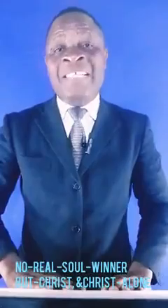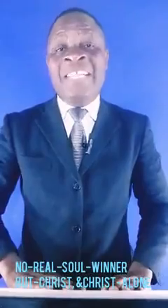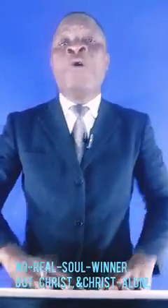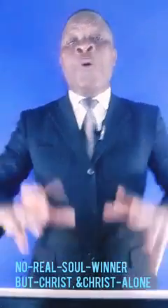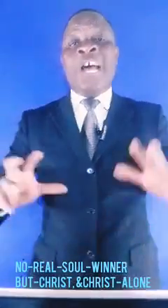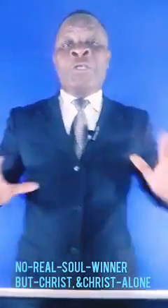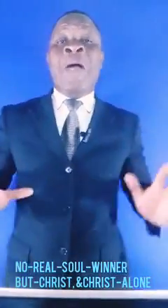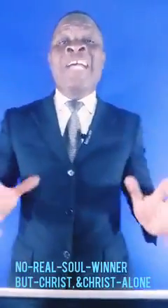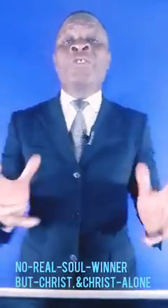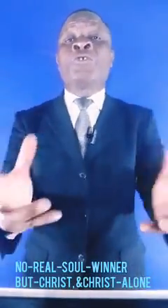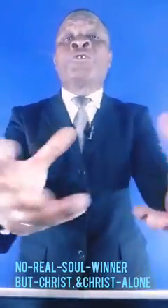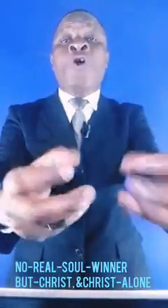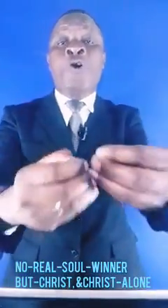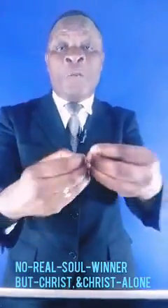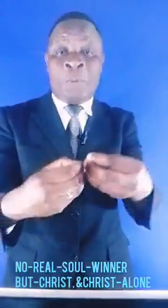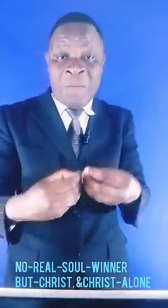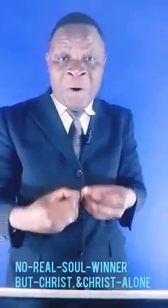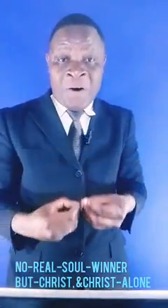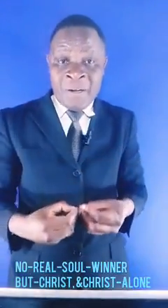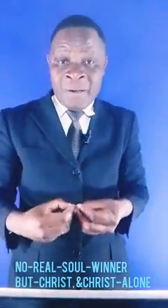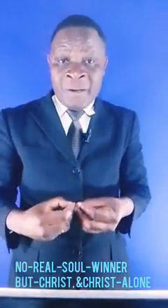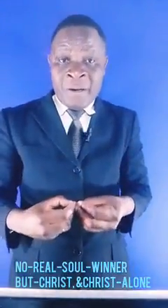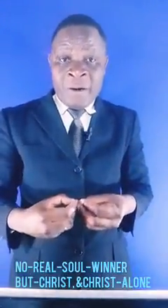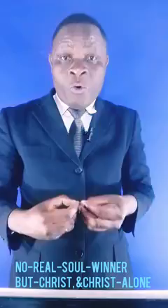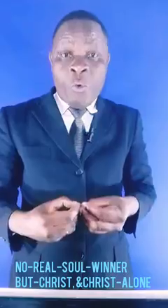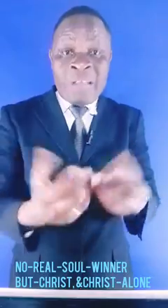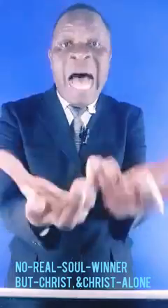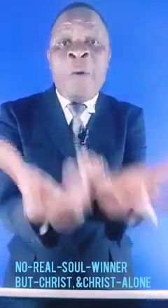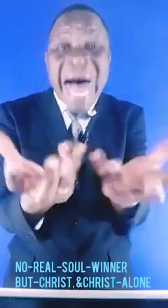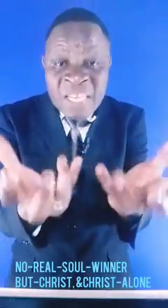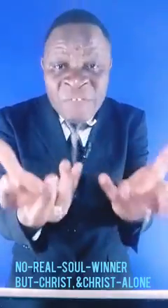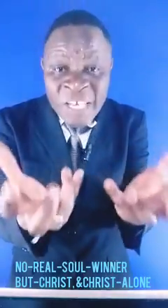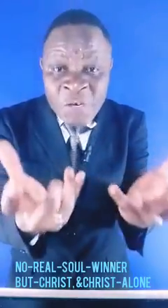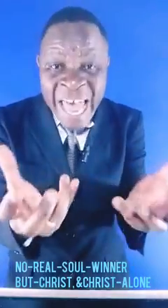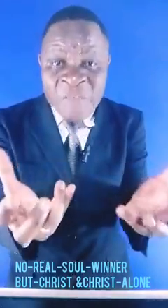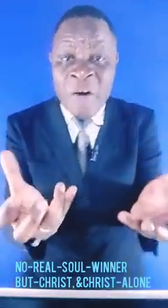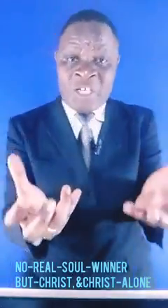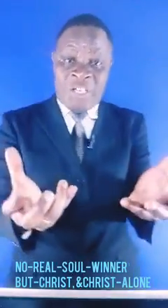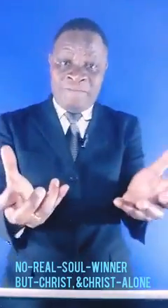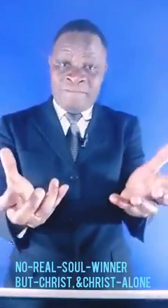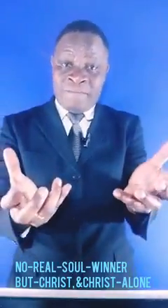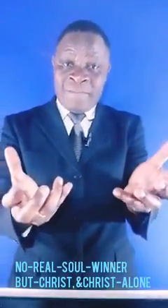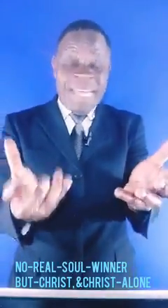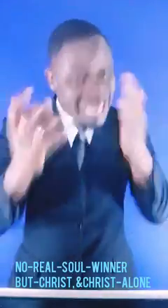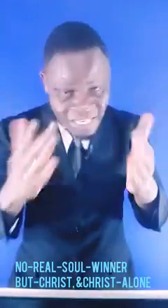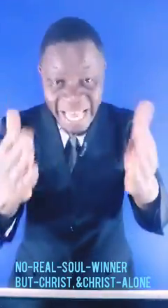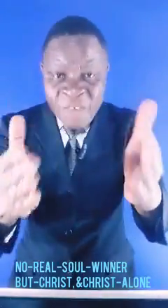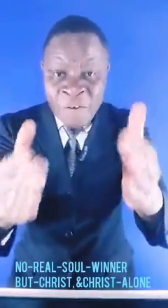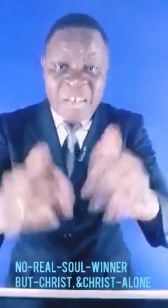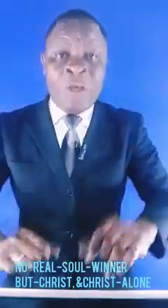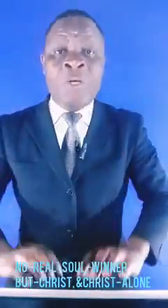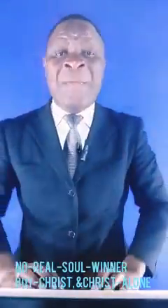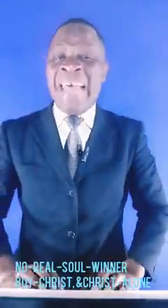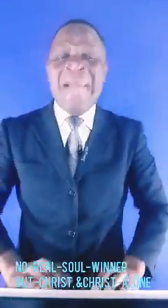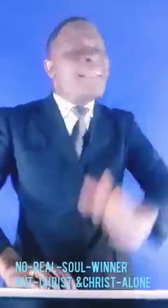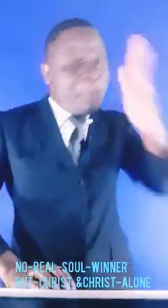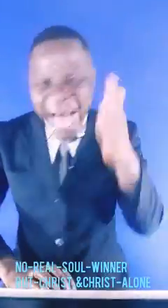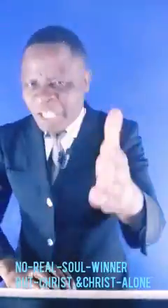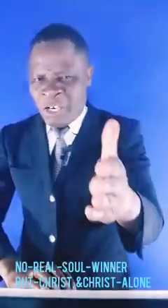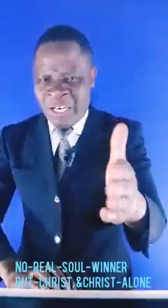that we are trying to draw the people with our artificial efforts. Yes, the efforts have got to be there. The passion